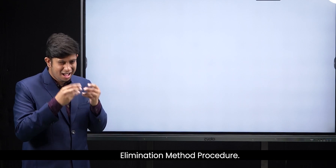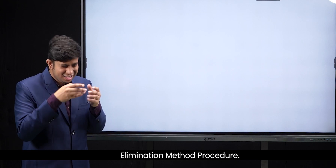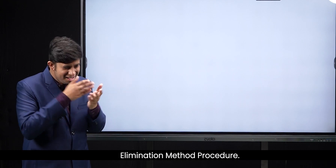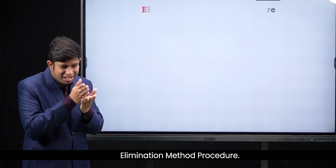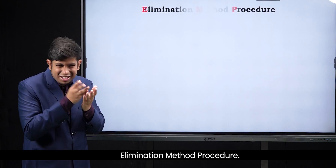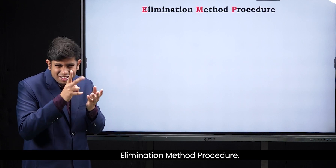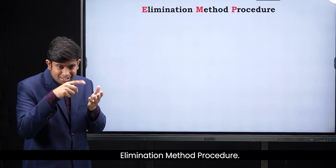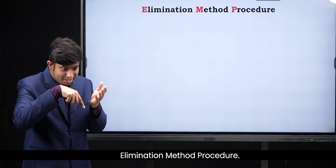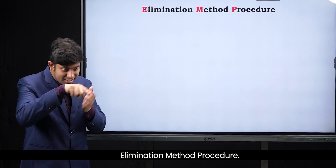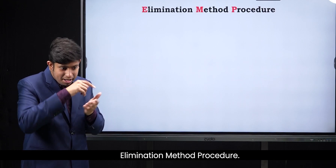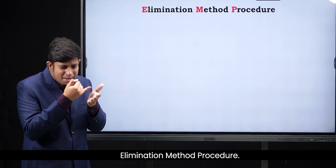Elimination method procedure.